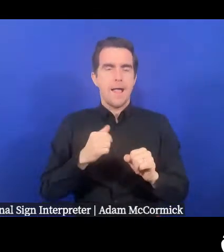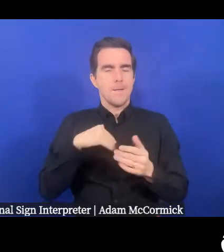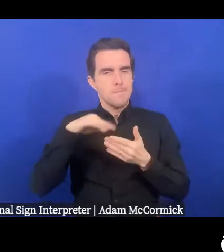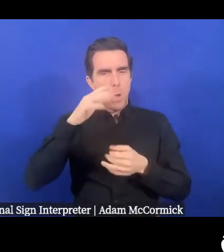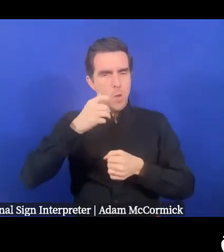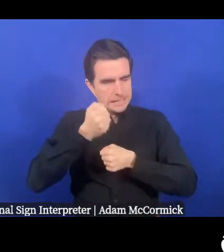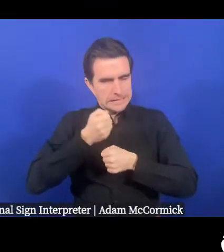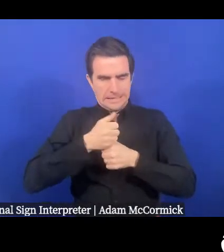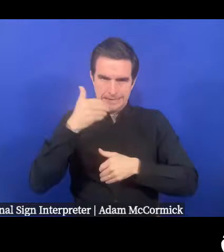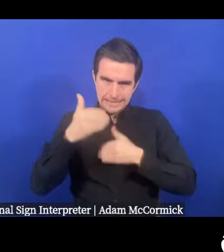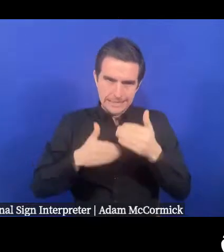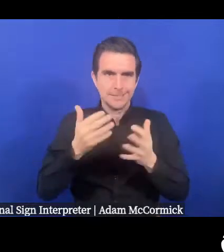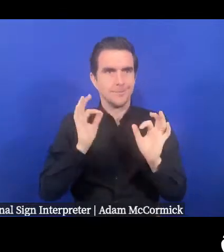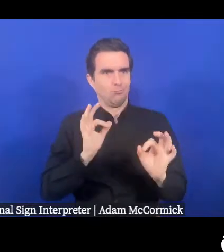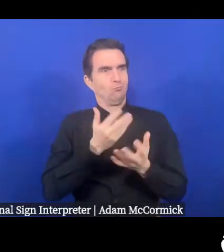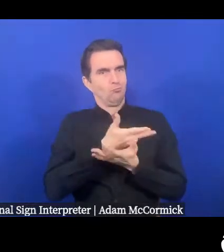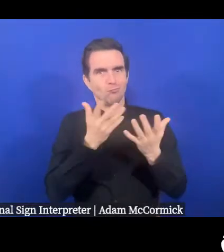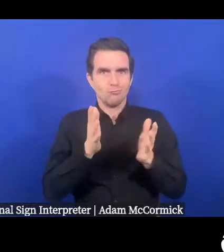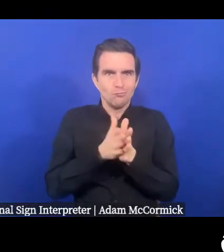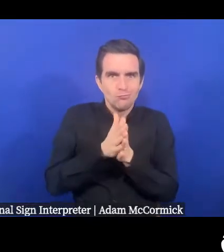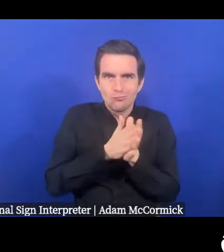that we face, that is a challenge.